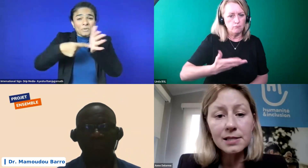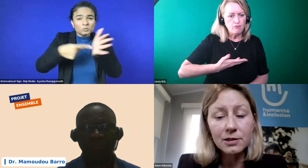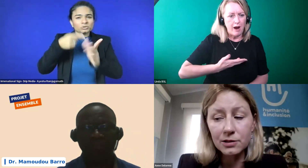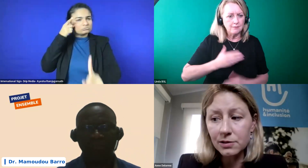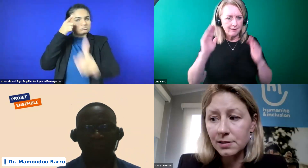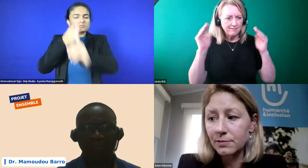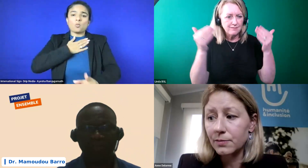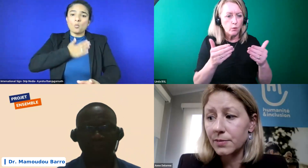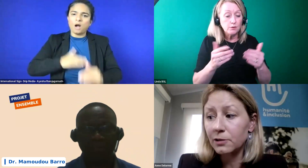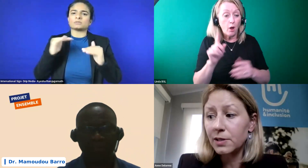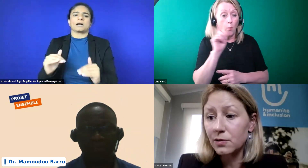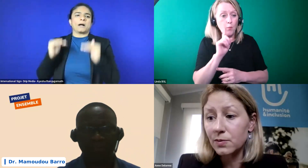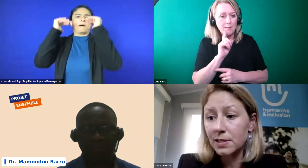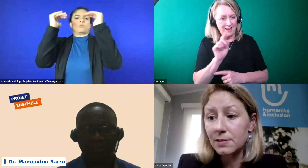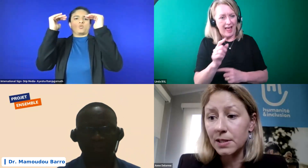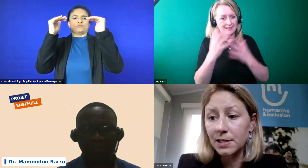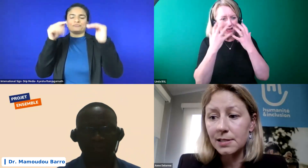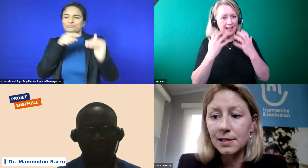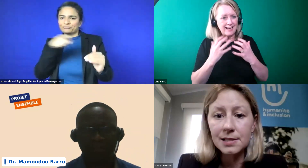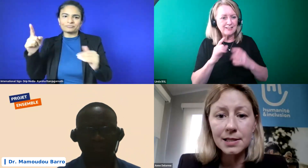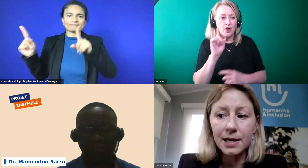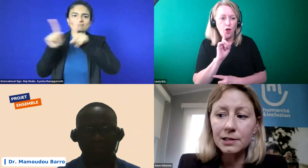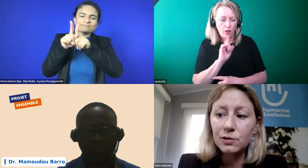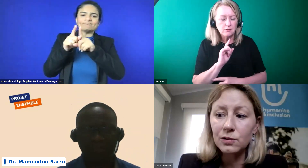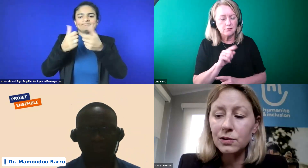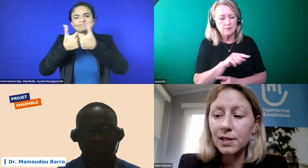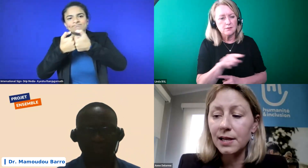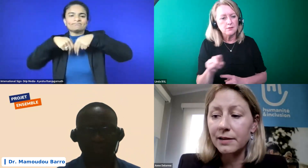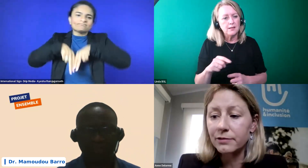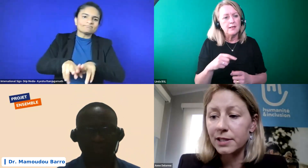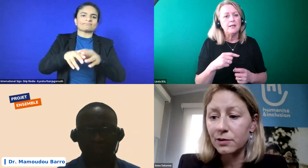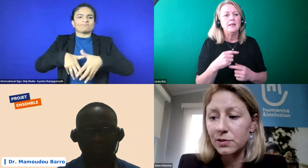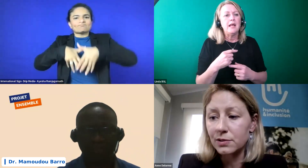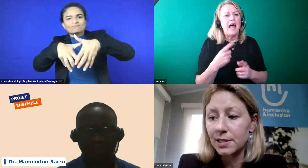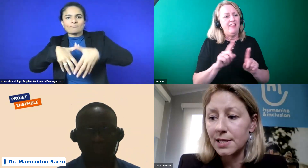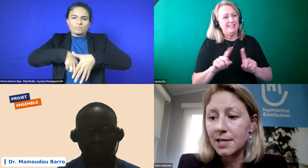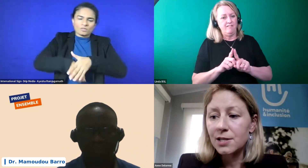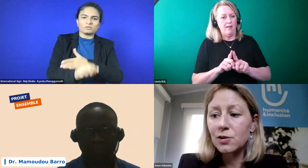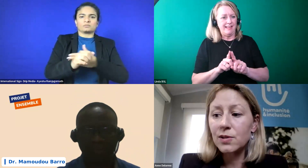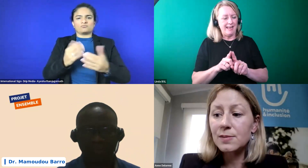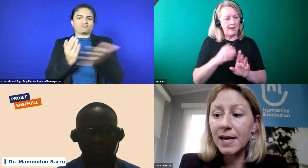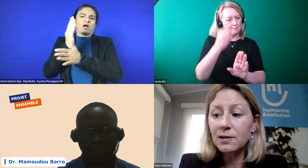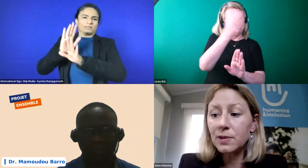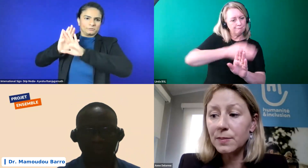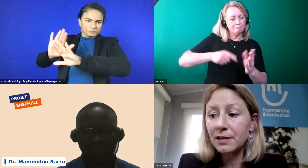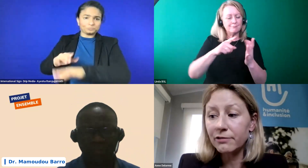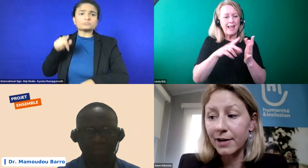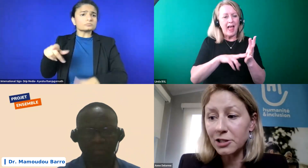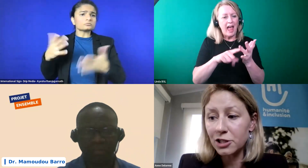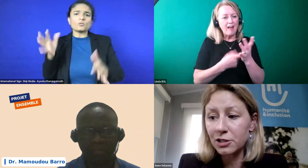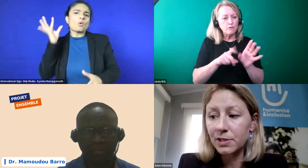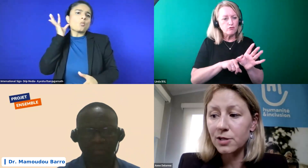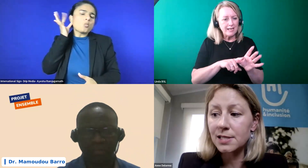and adolescent girls, including those with disabilities in Senegal, Togo, and Ivory Coast. So this panel will be